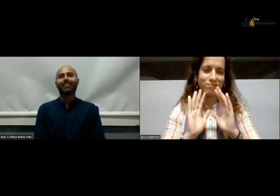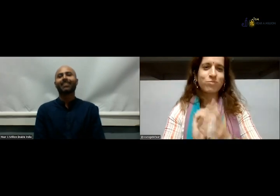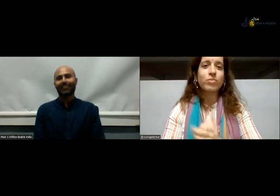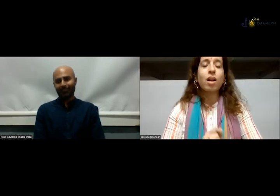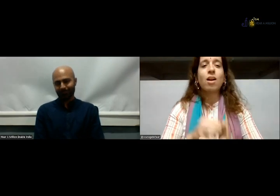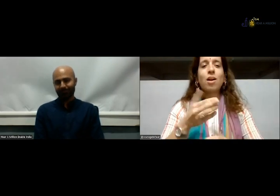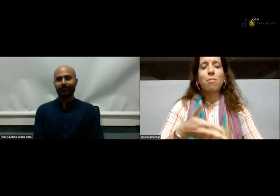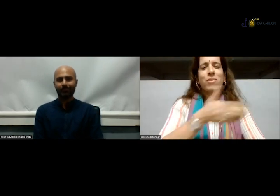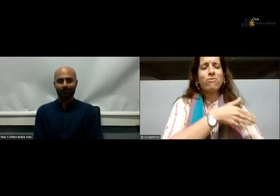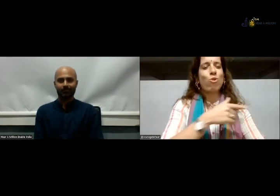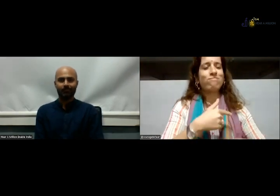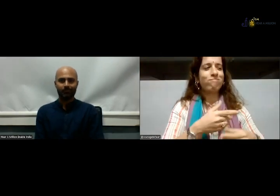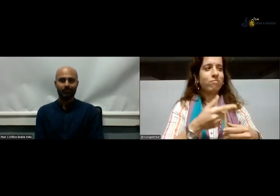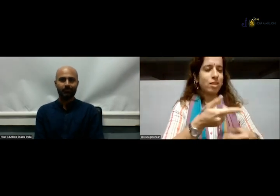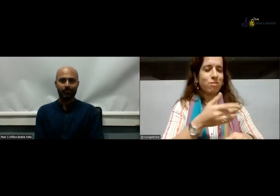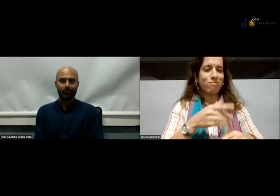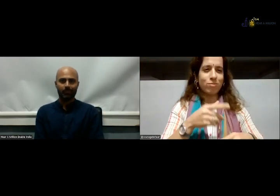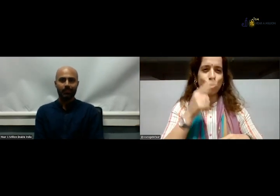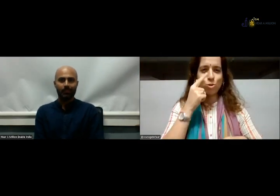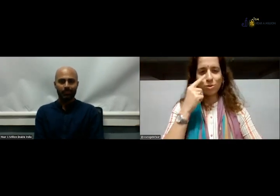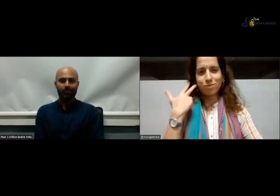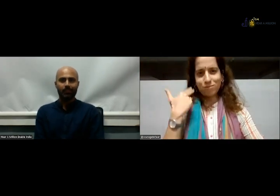her. Yes.